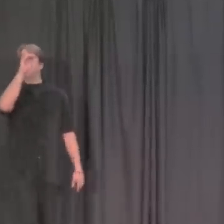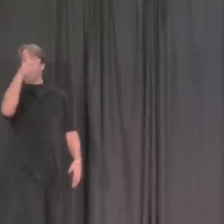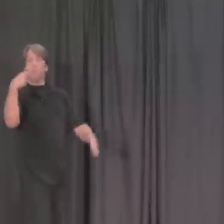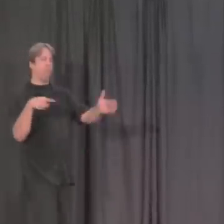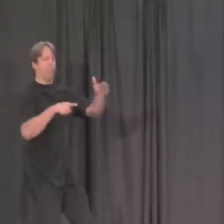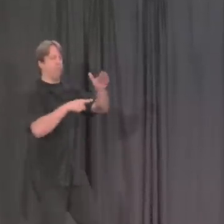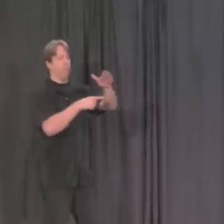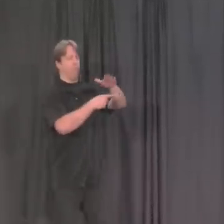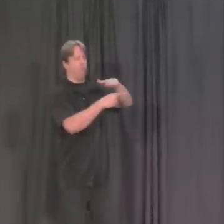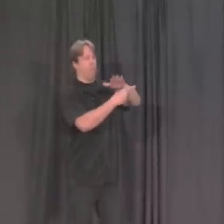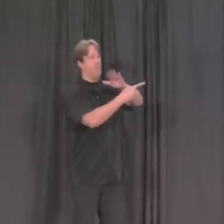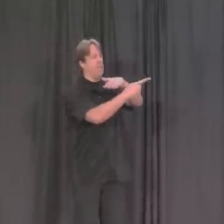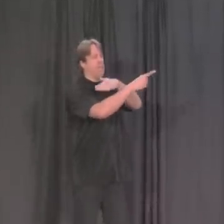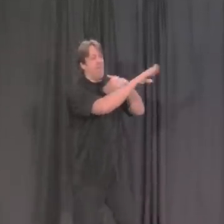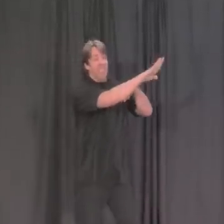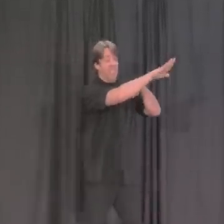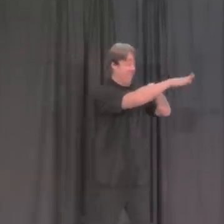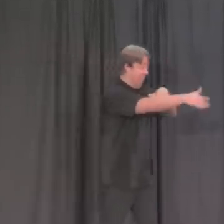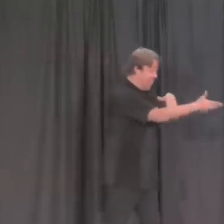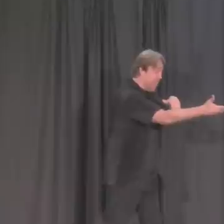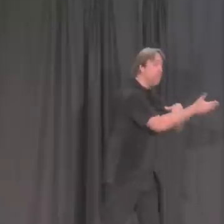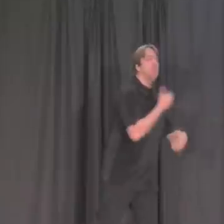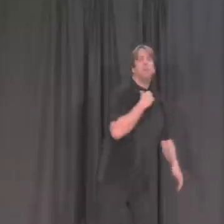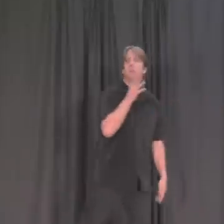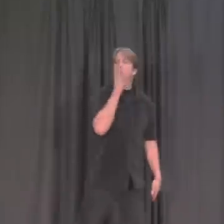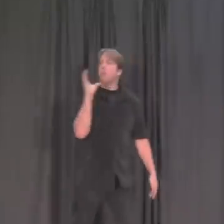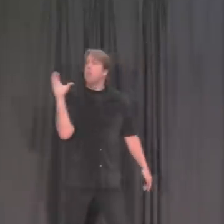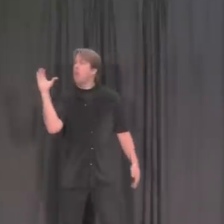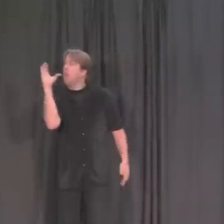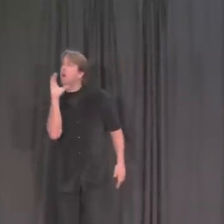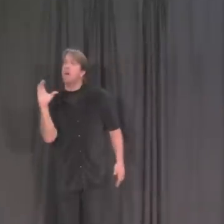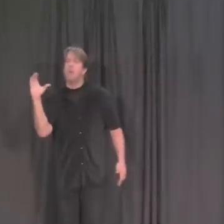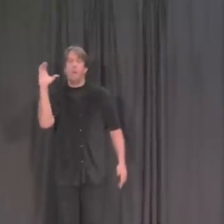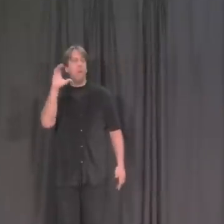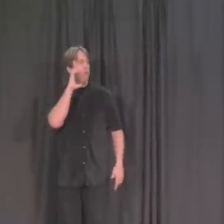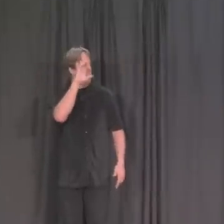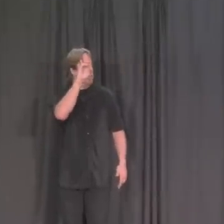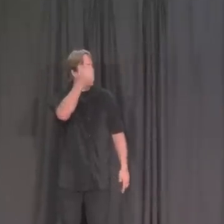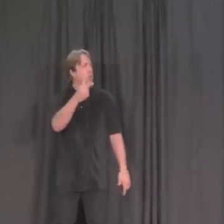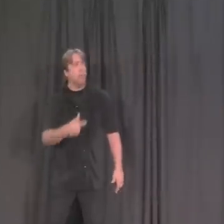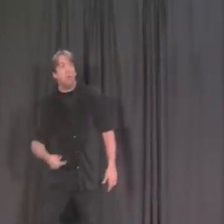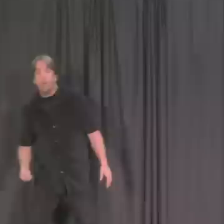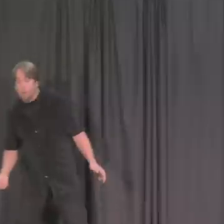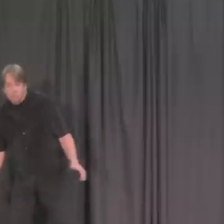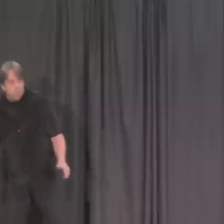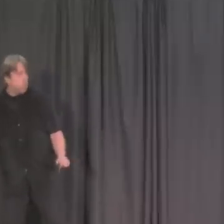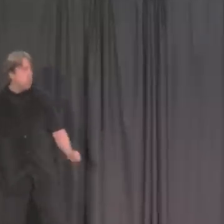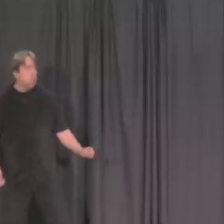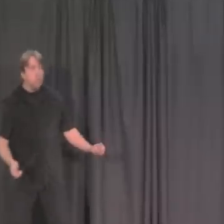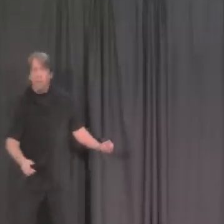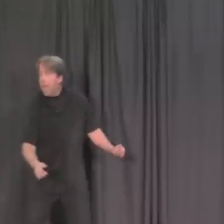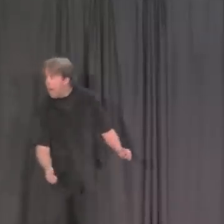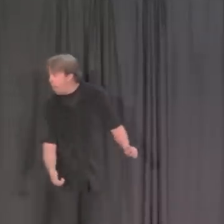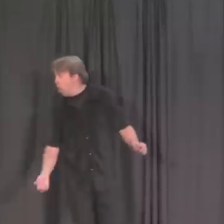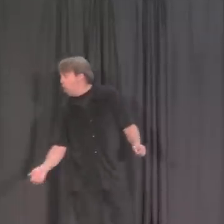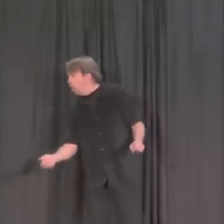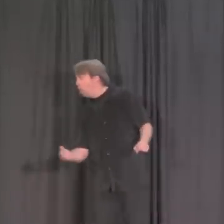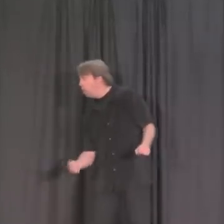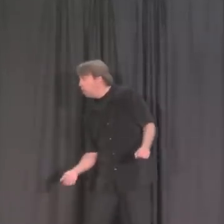One day, the family dog escaped, and all night my mother looked and looked and looked for that dog.